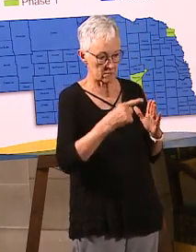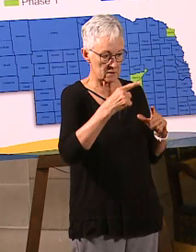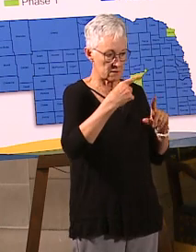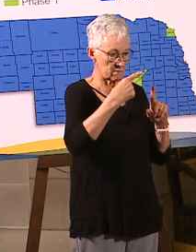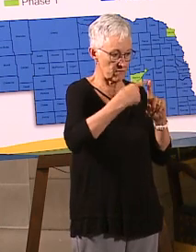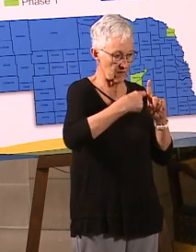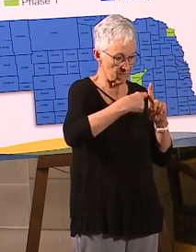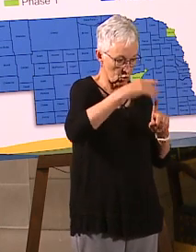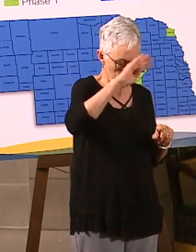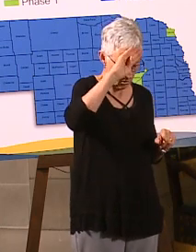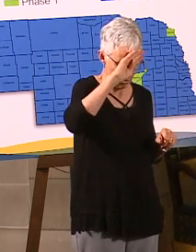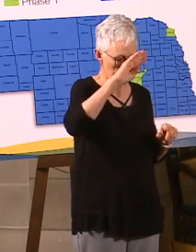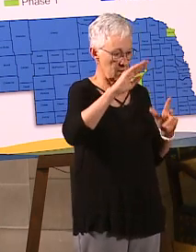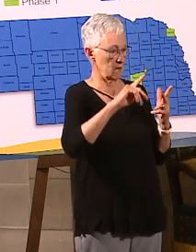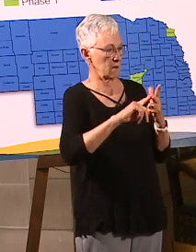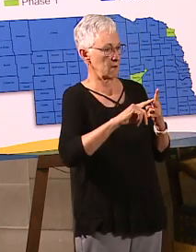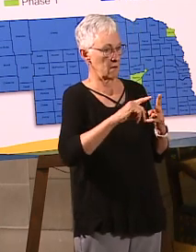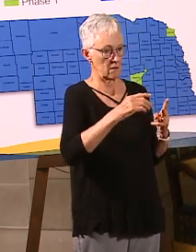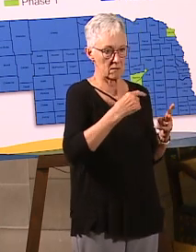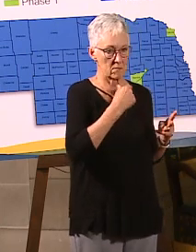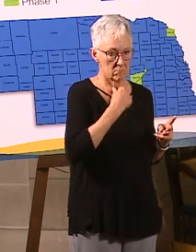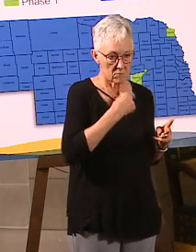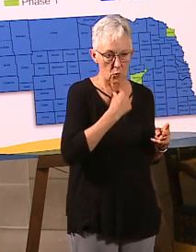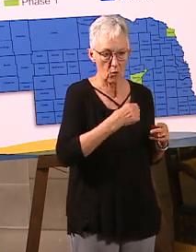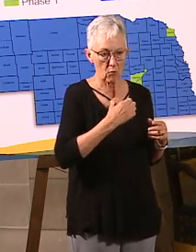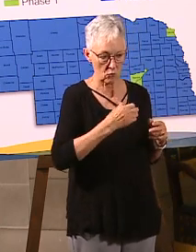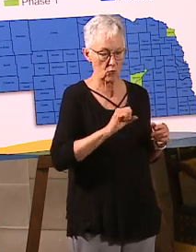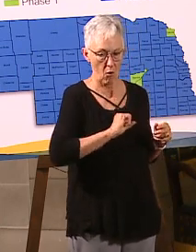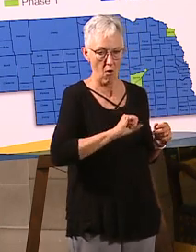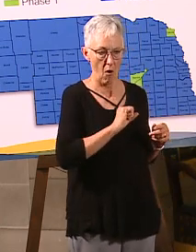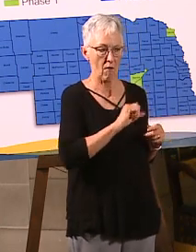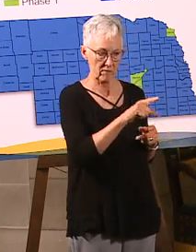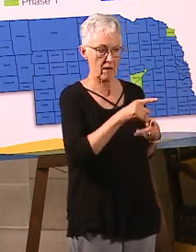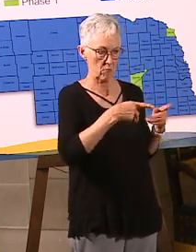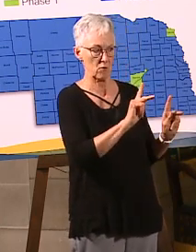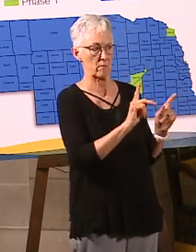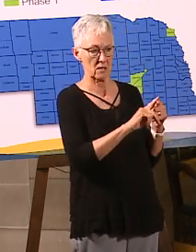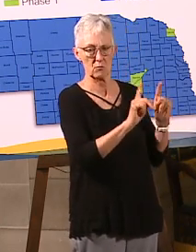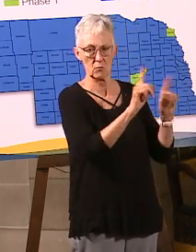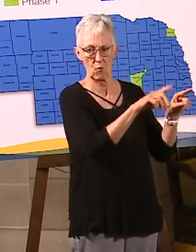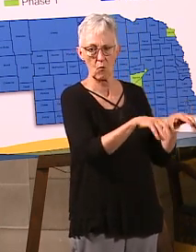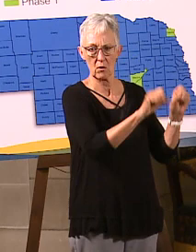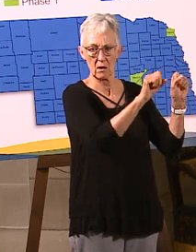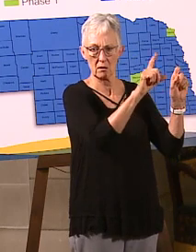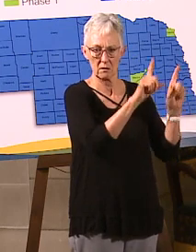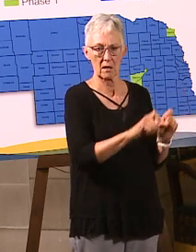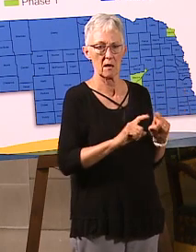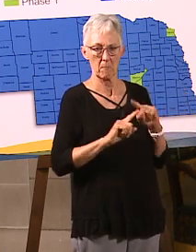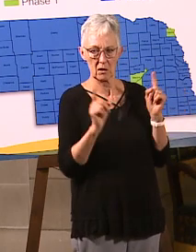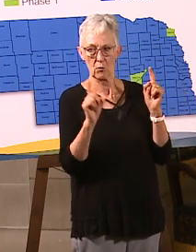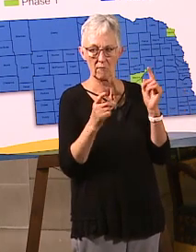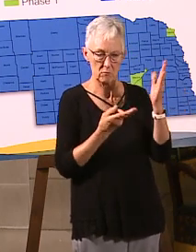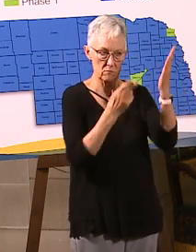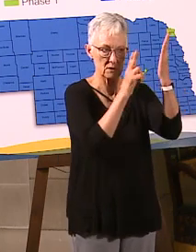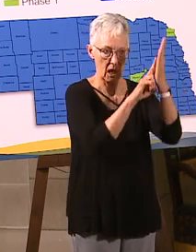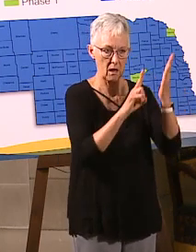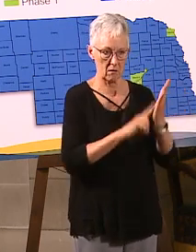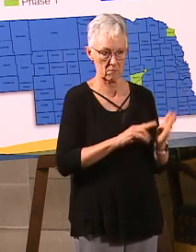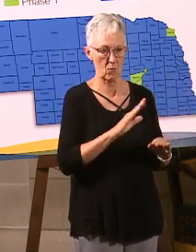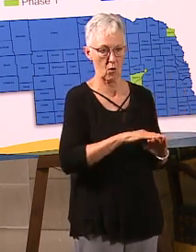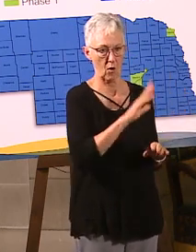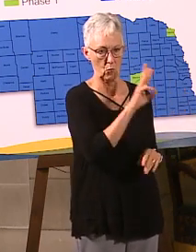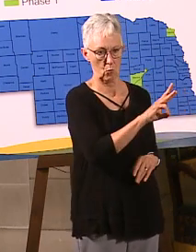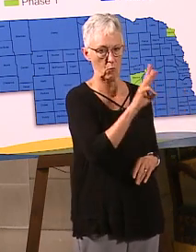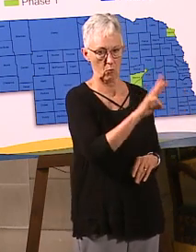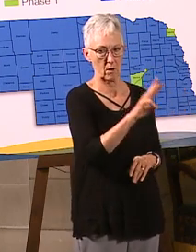that list to get to people who are asymptomatic. So please sign up, and that's going to be one of the ways that we're going to be doing it through that. And we're looking at other